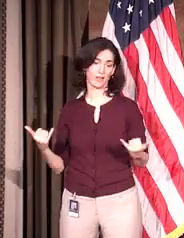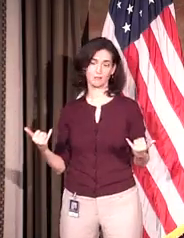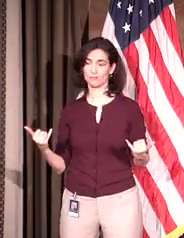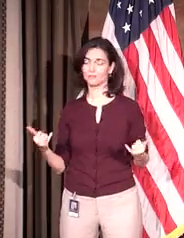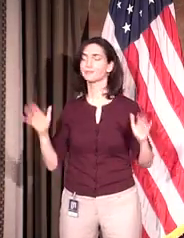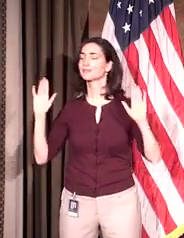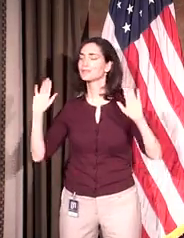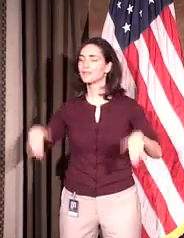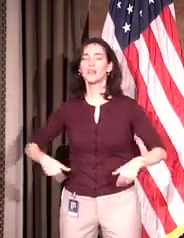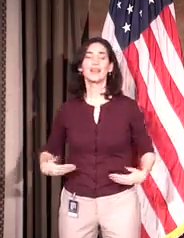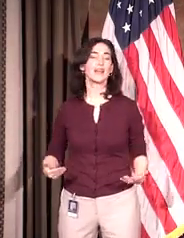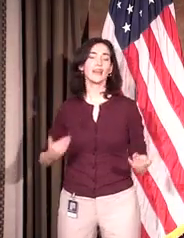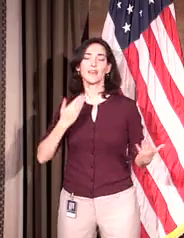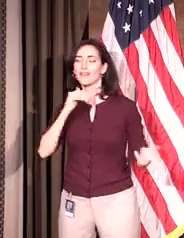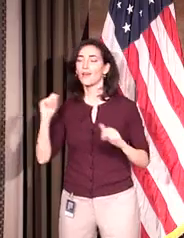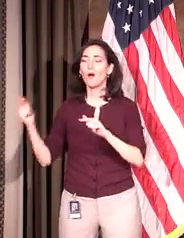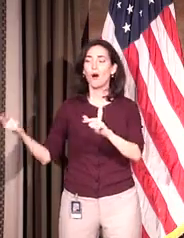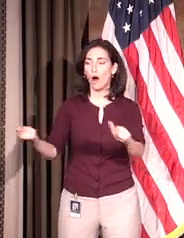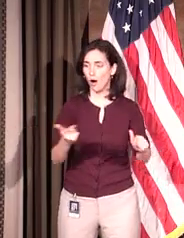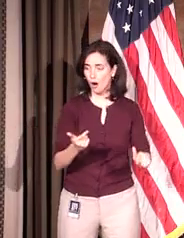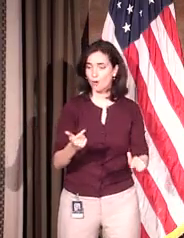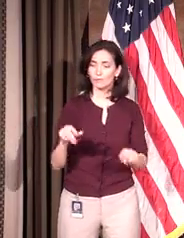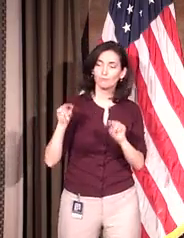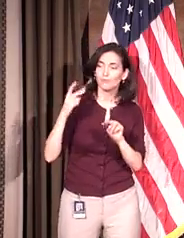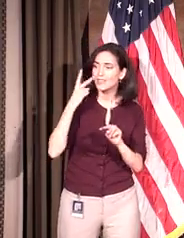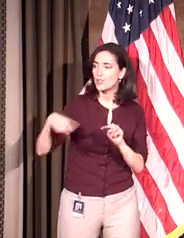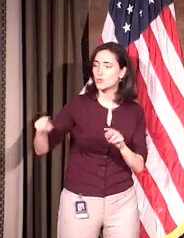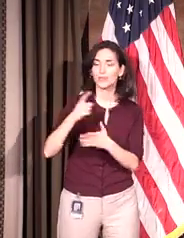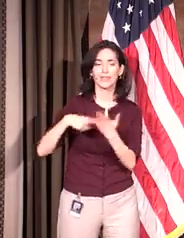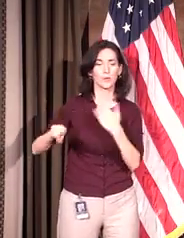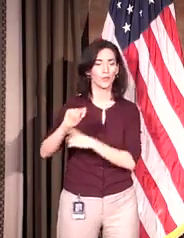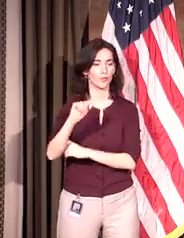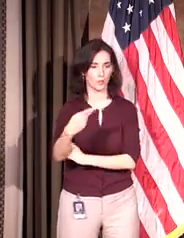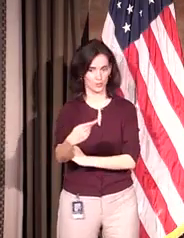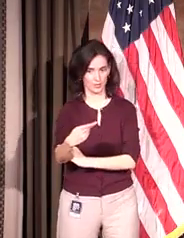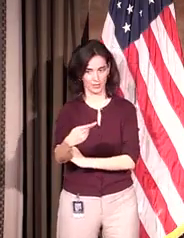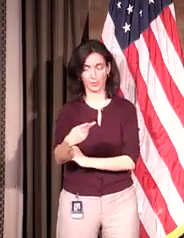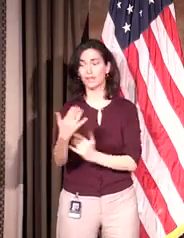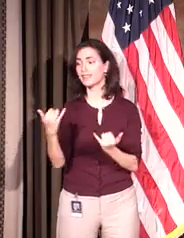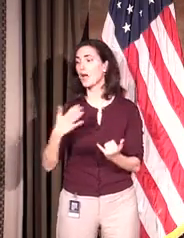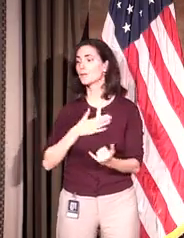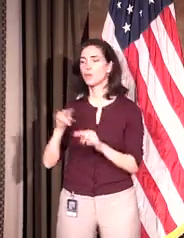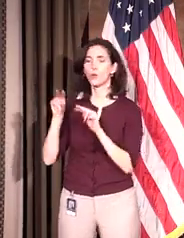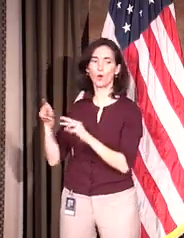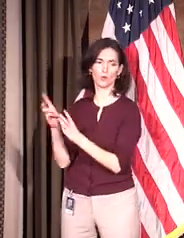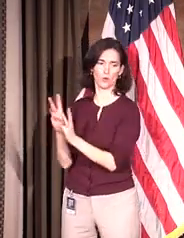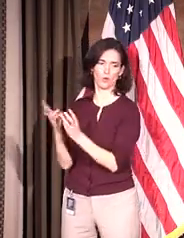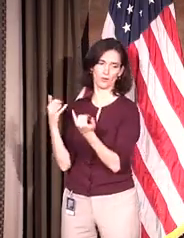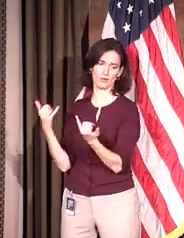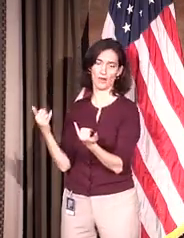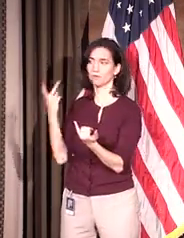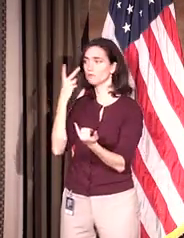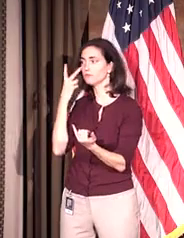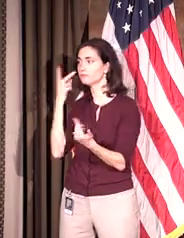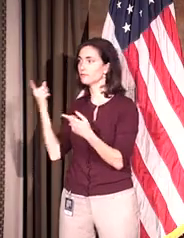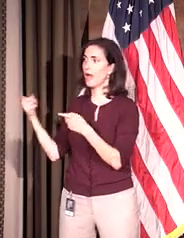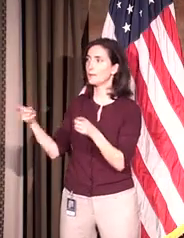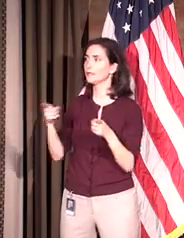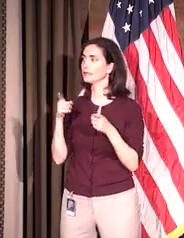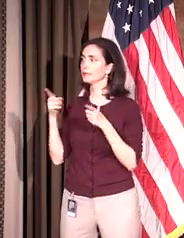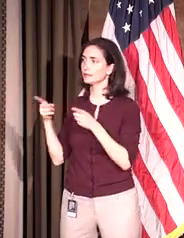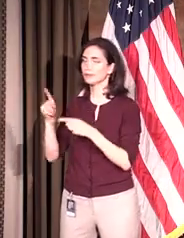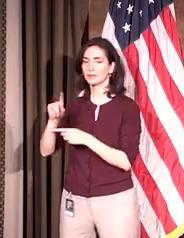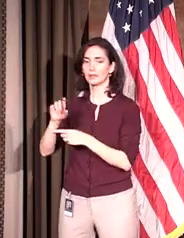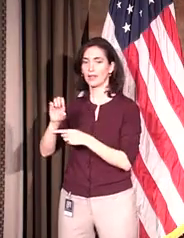thank y'all, and we'll look forward to seeing you next Thursday. In the meantime, pay attention to the weather. Let's see what happens with